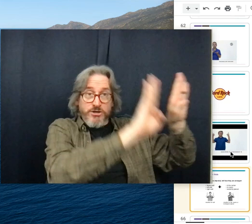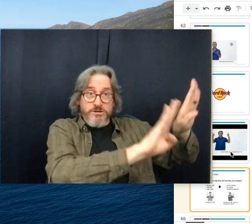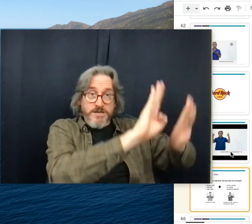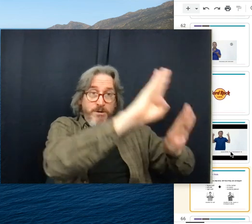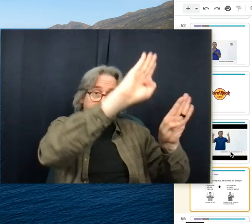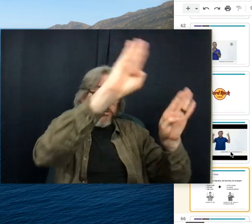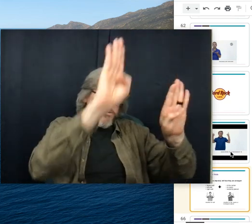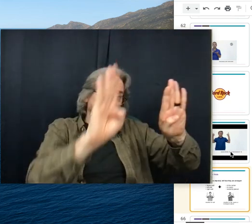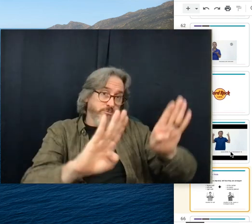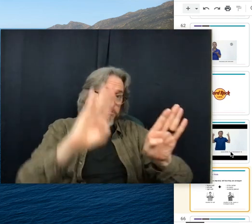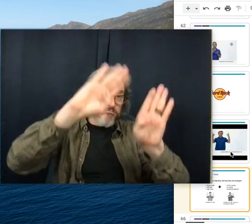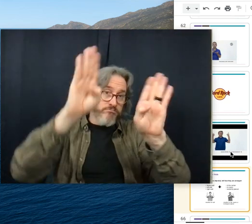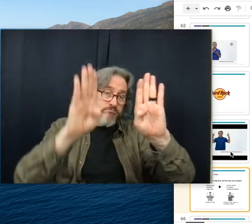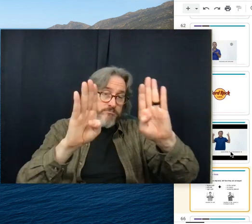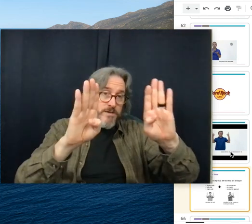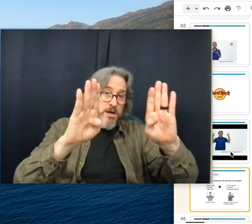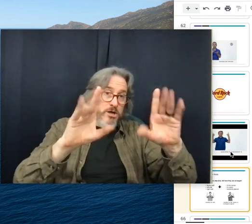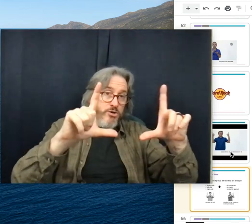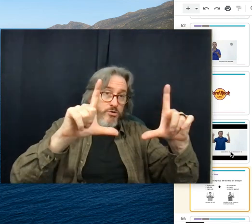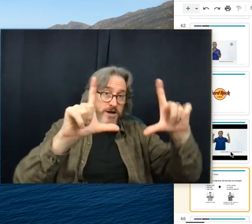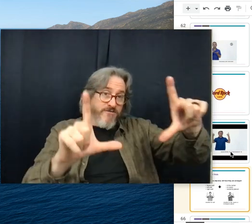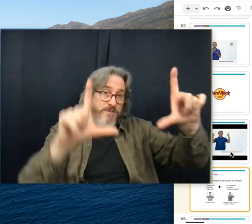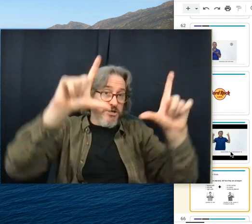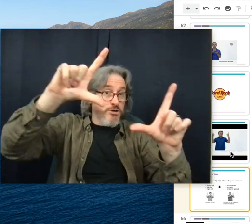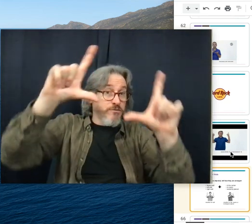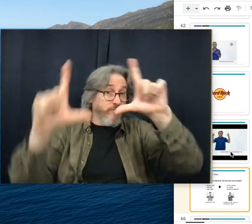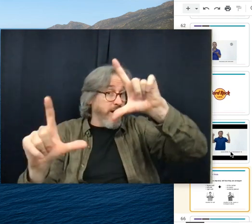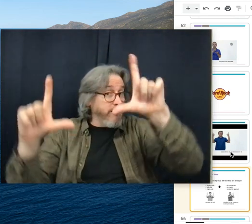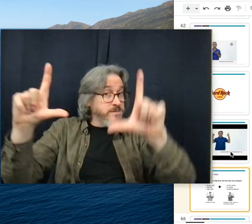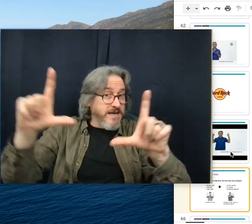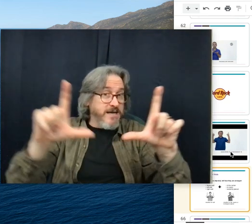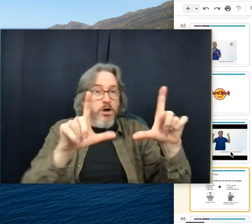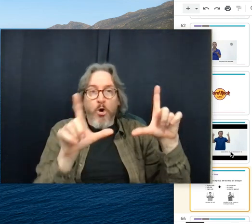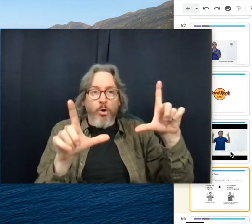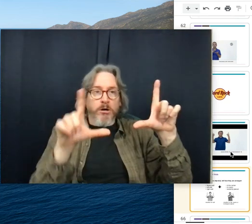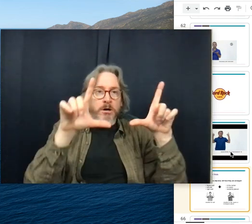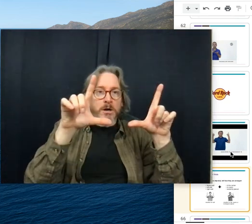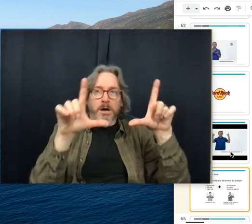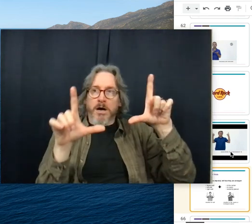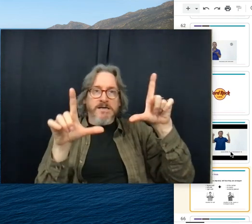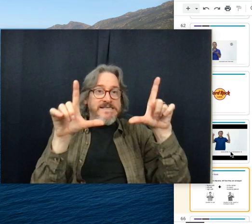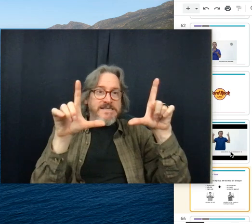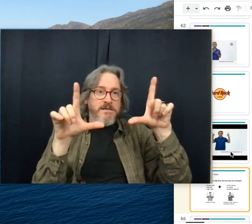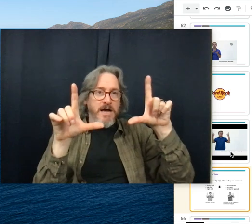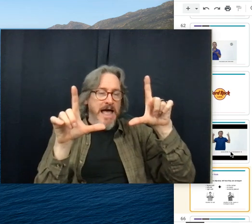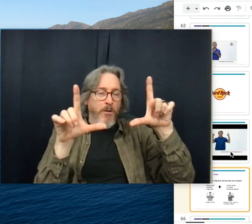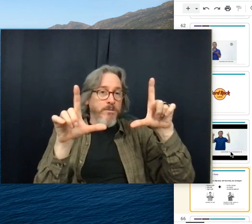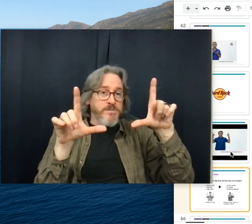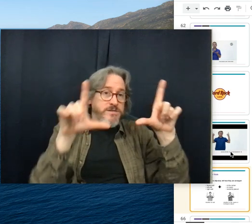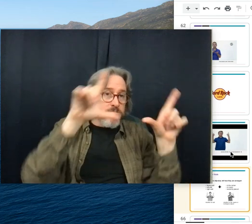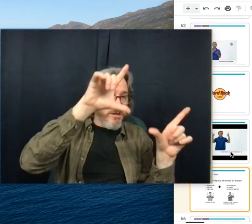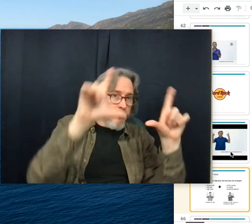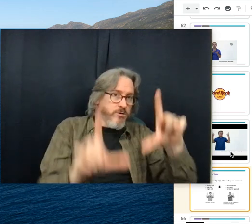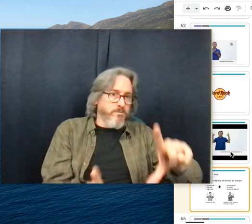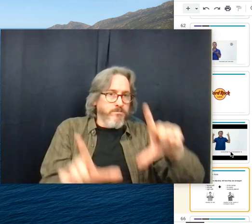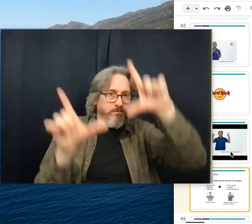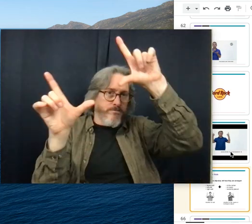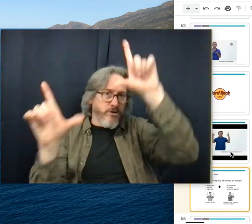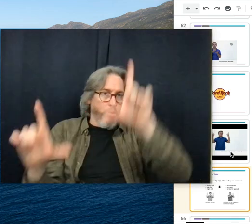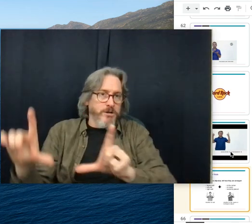like pictures and posters. You could have picture frames, like, or albums, you